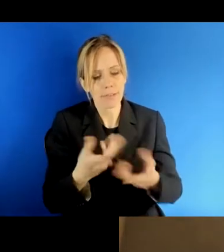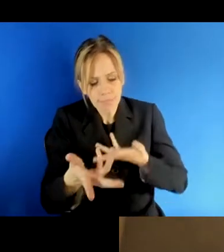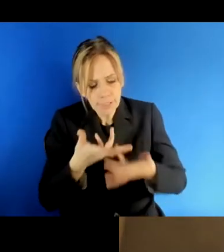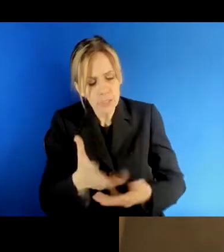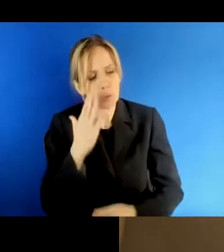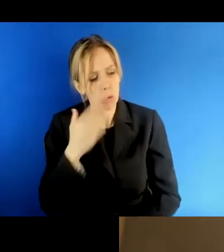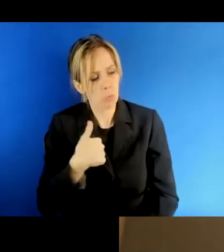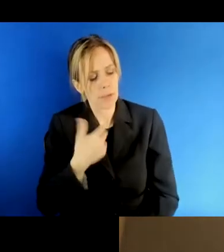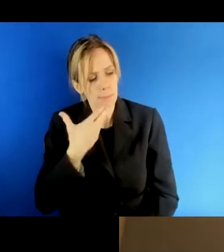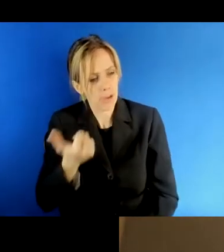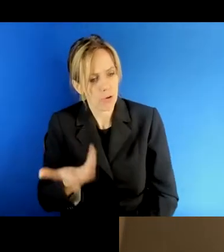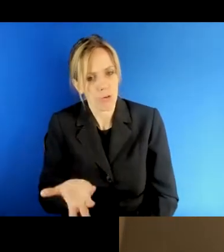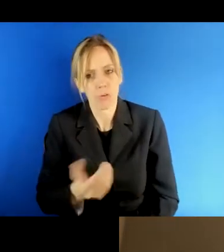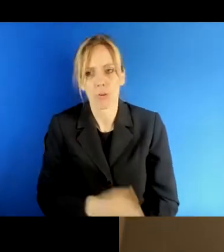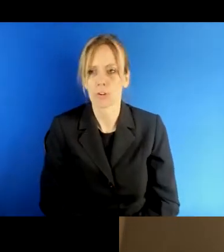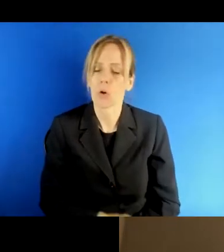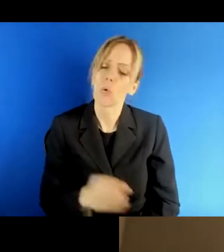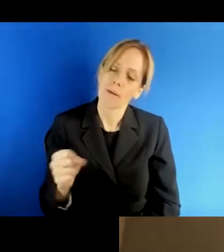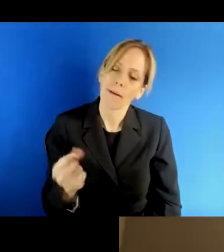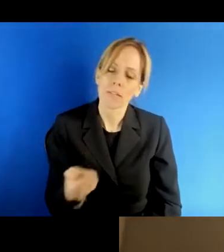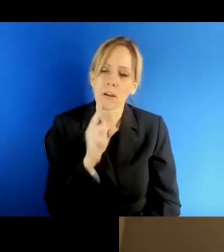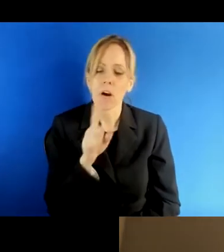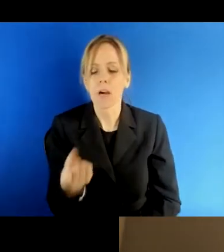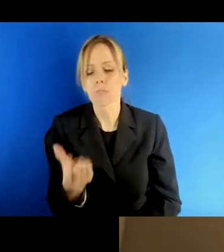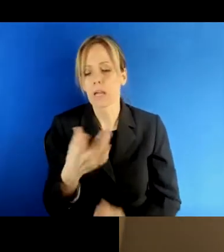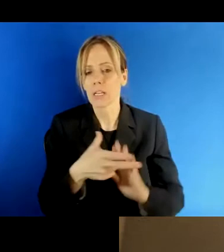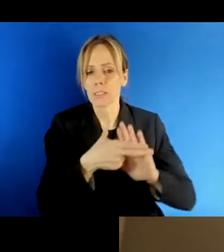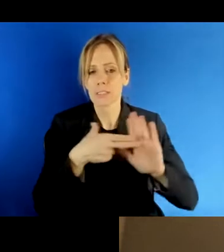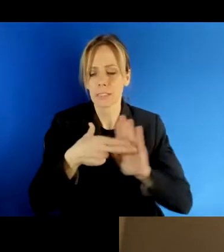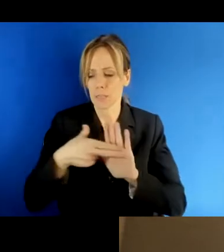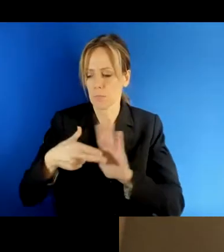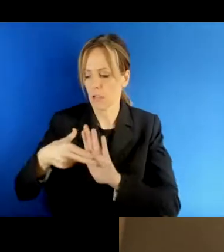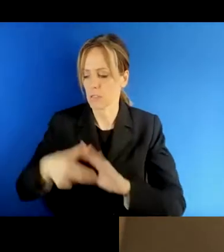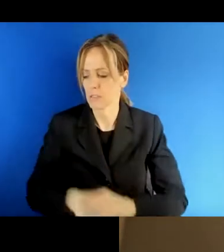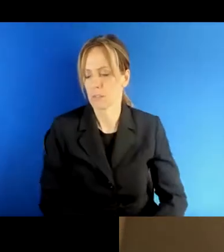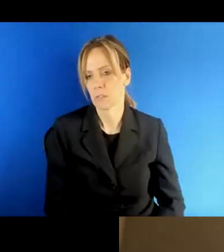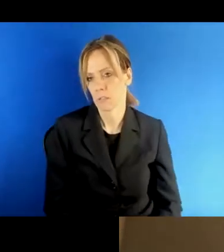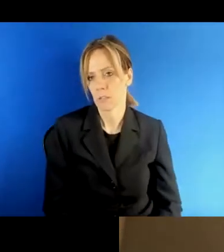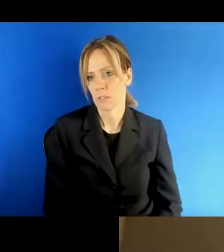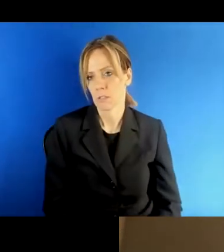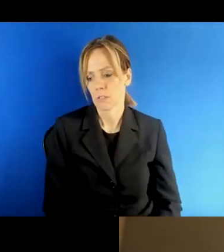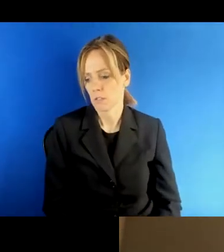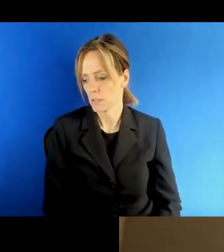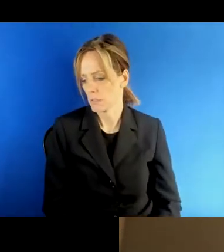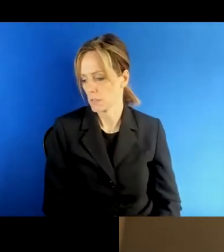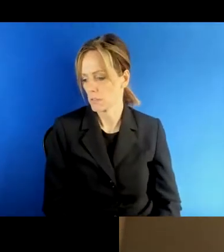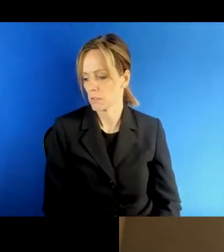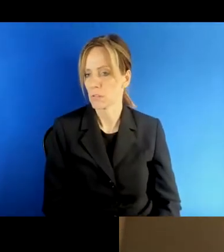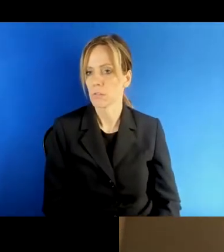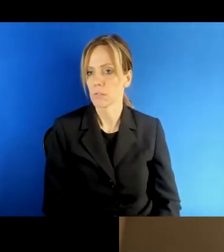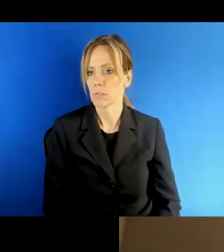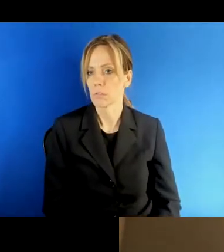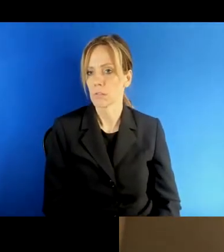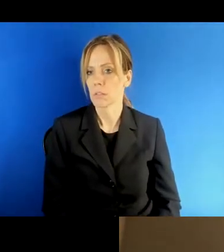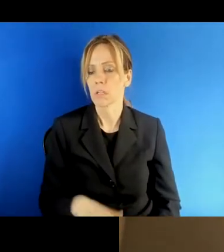yeah, a lot of stigmas are like I faced a lot